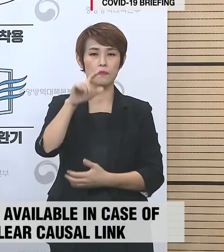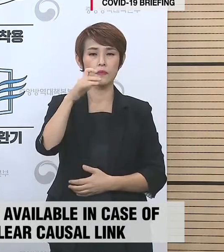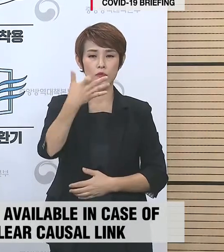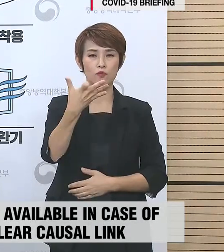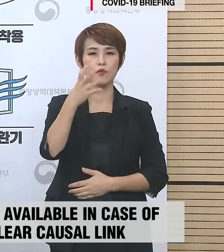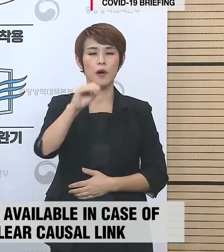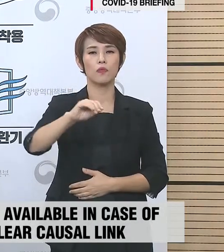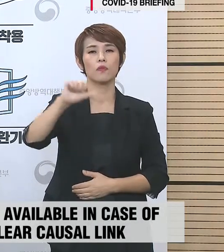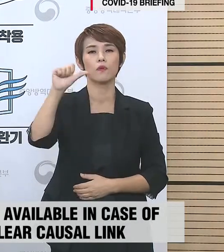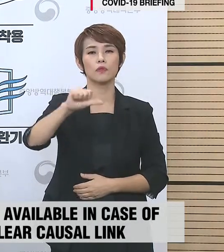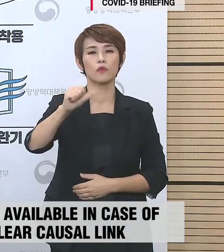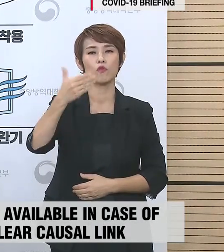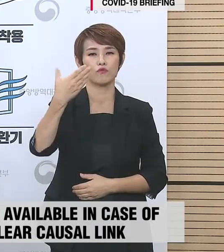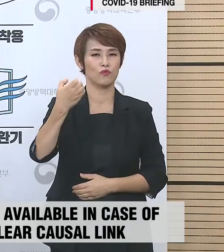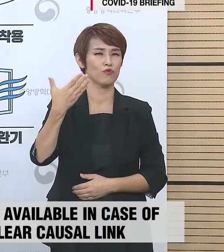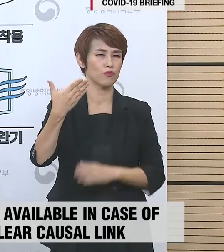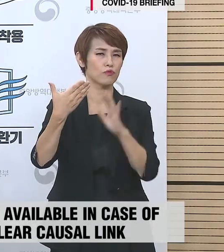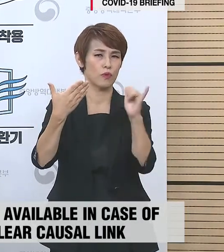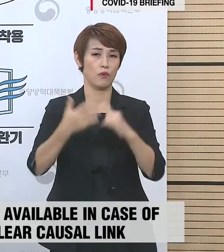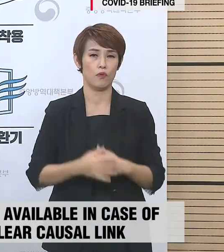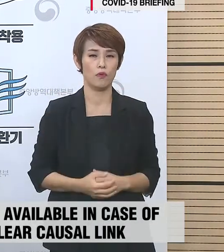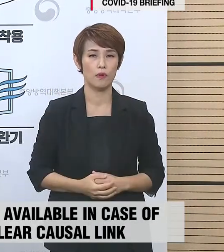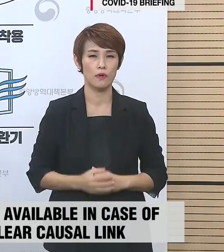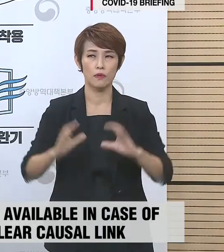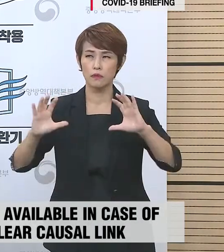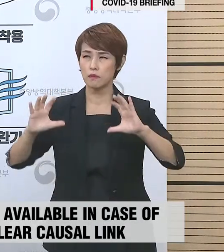total of